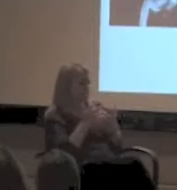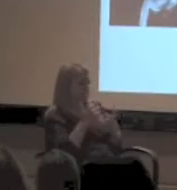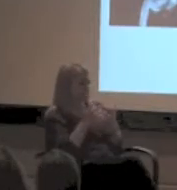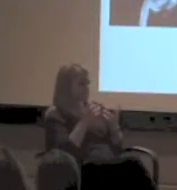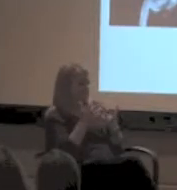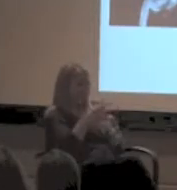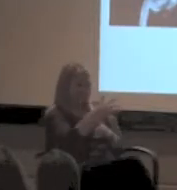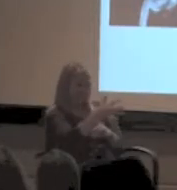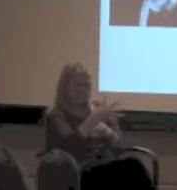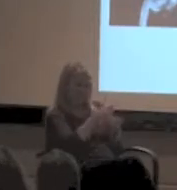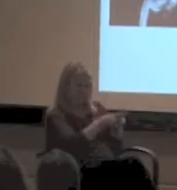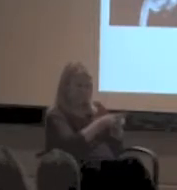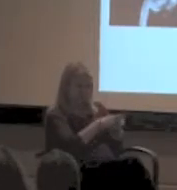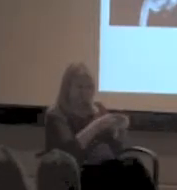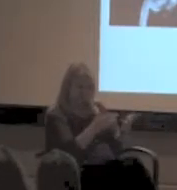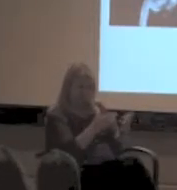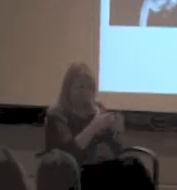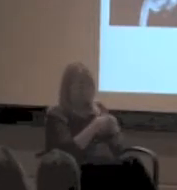wheeze.